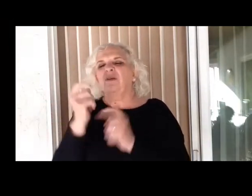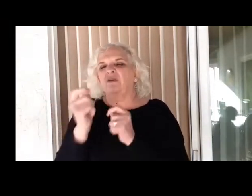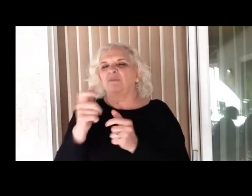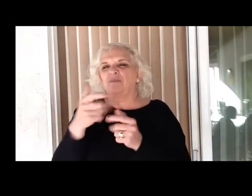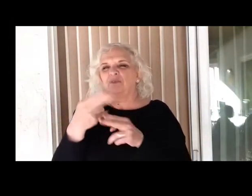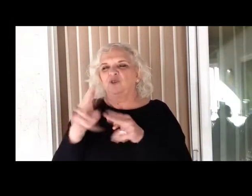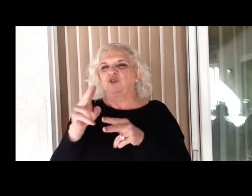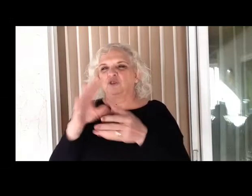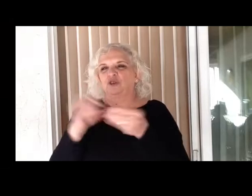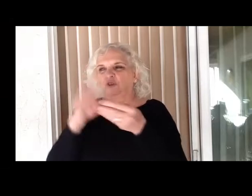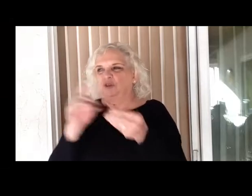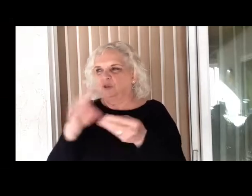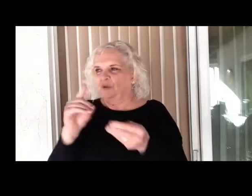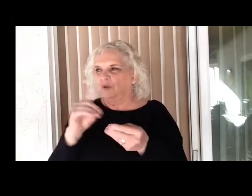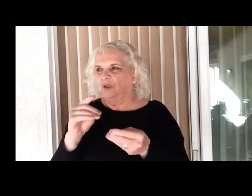that happened